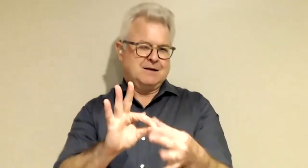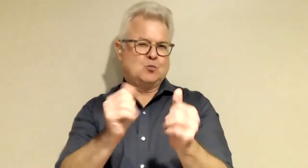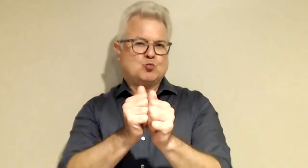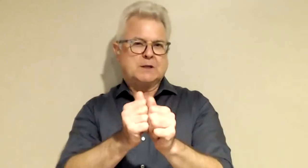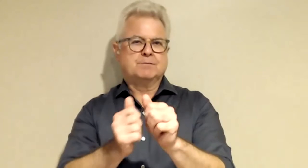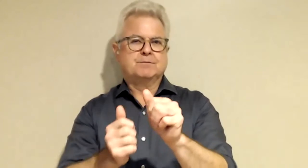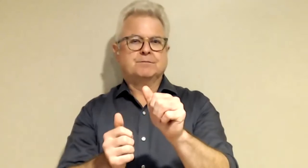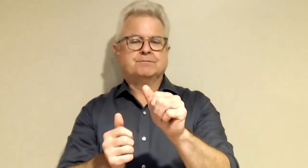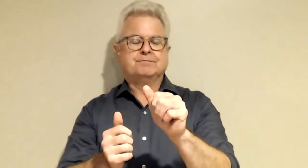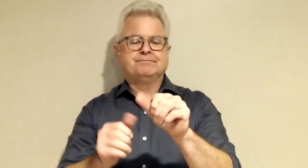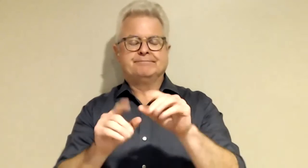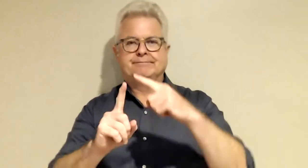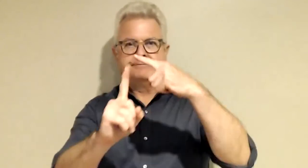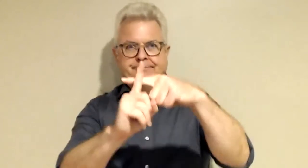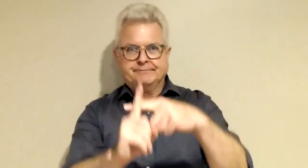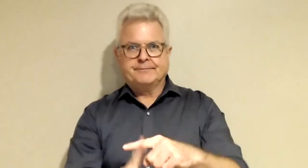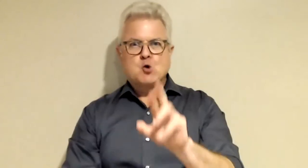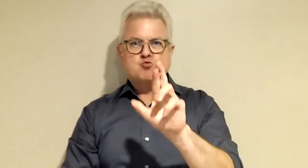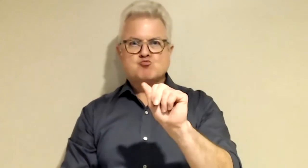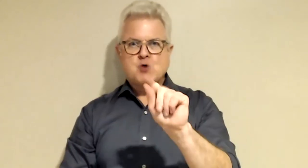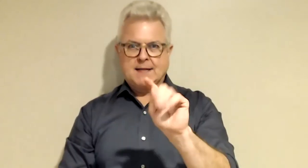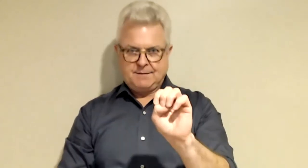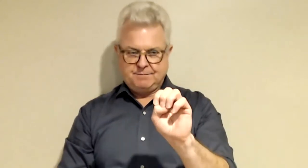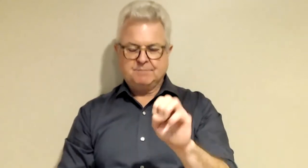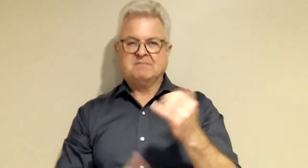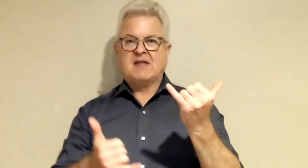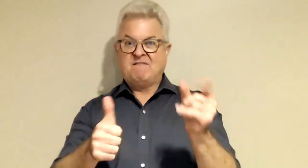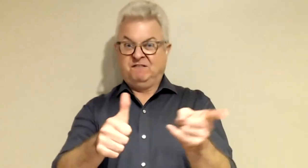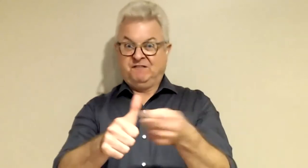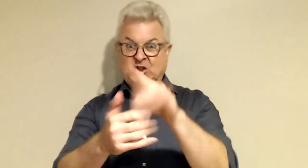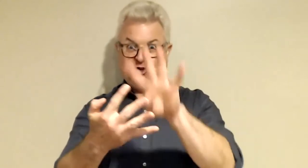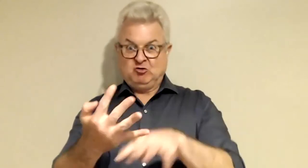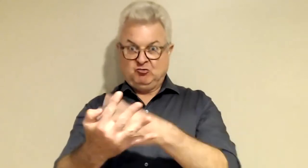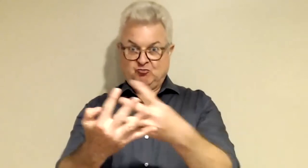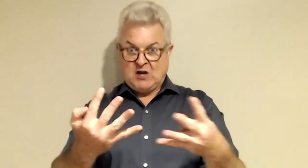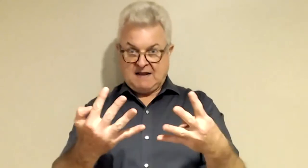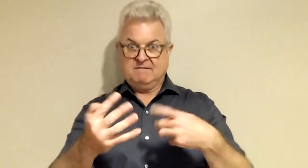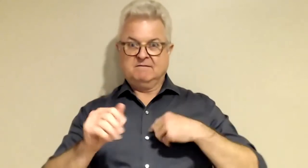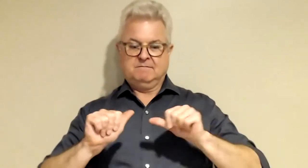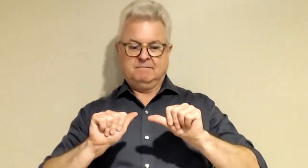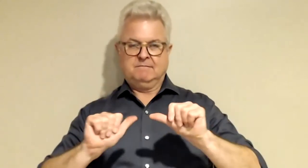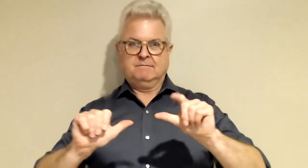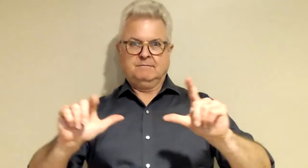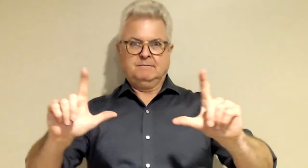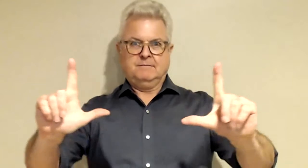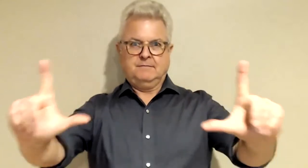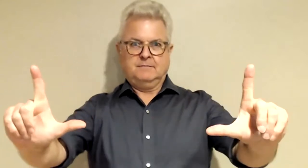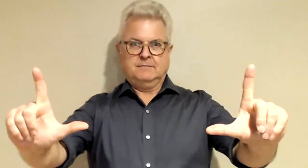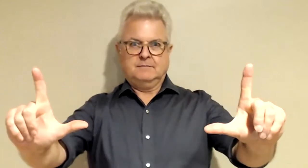increase. And the second graph that I'm going to show you shows you the positivity rate. Okay, so the first graph, as I show this